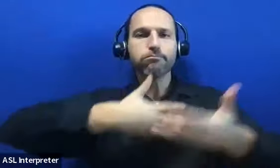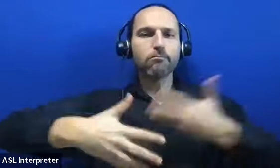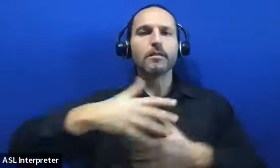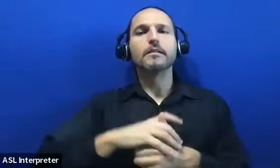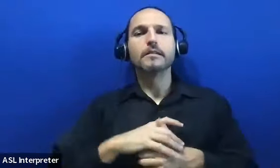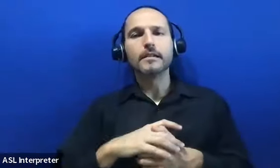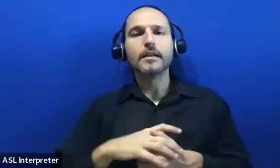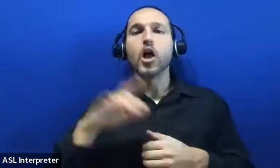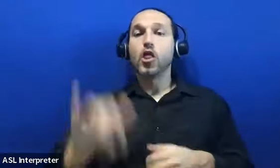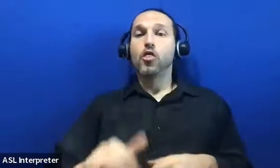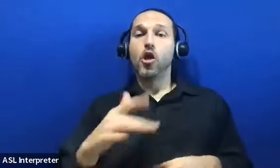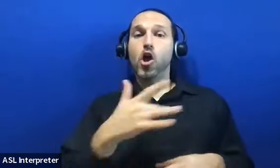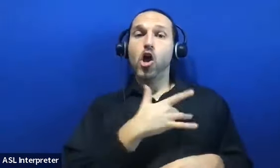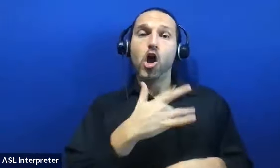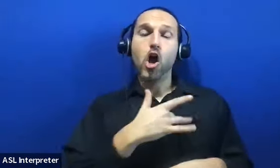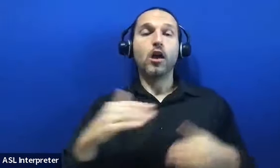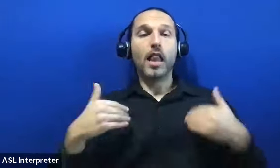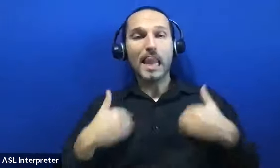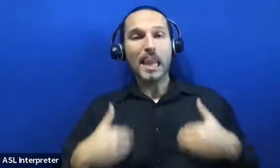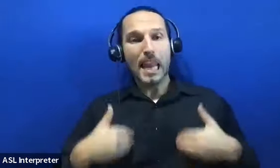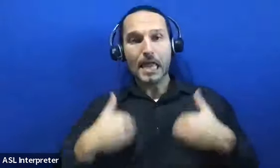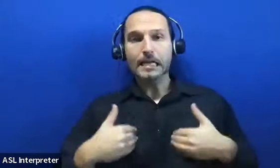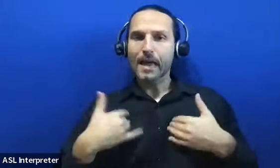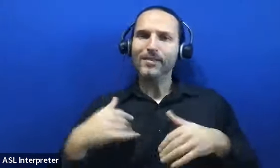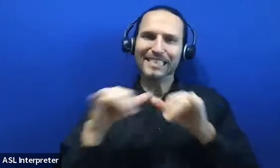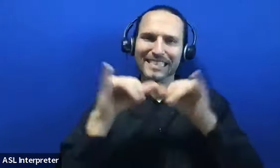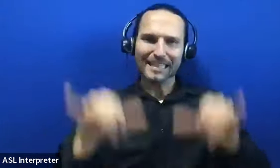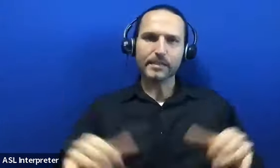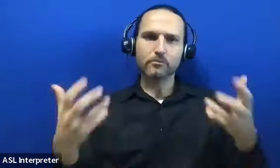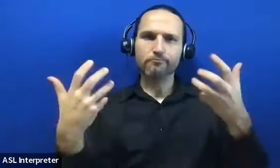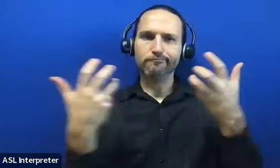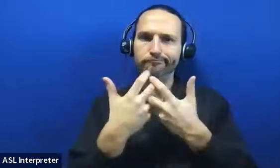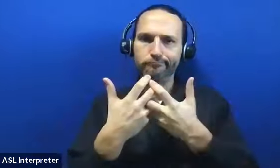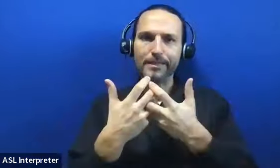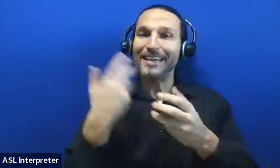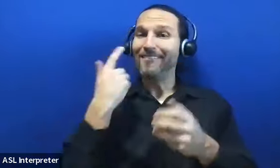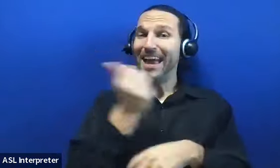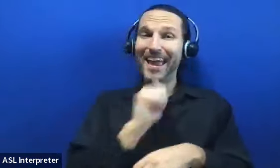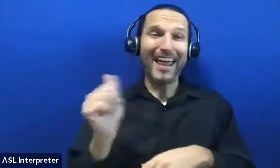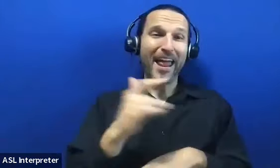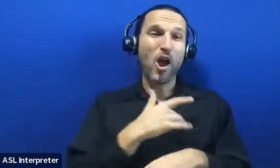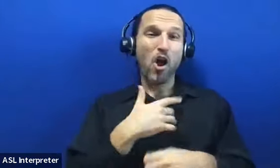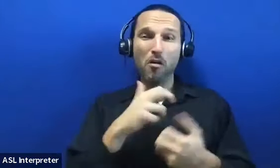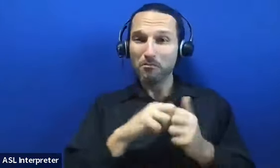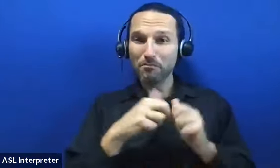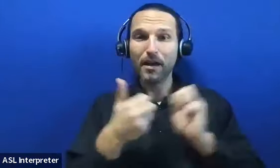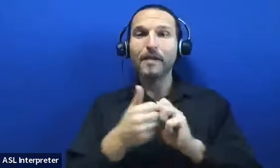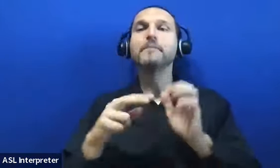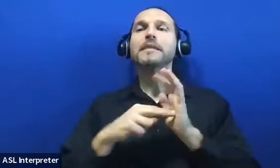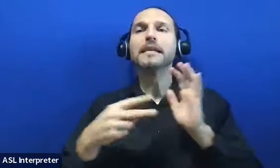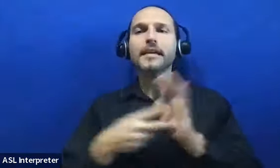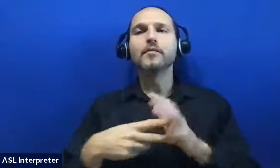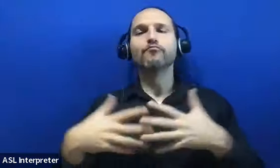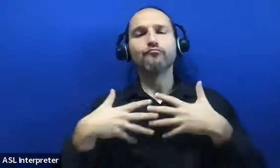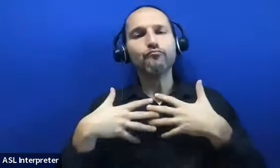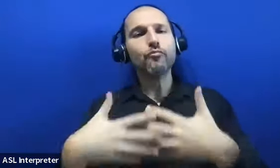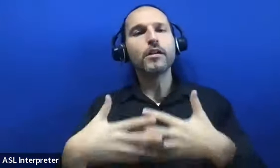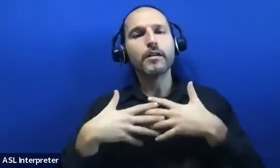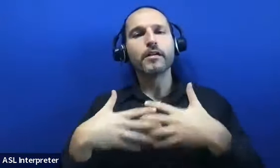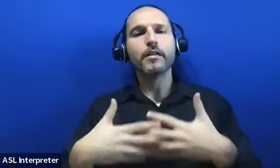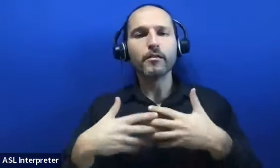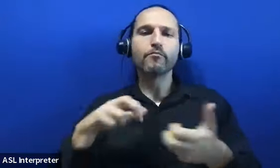the lungs have their own system that works together. So any heart problems can lead to breathing